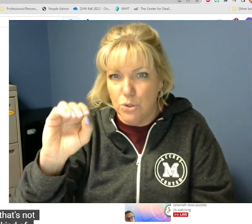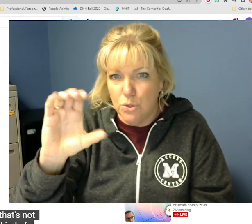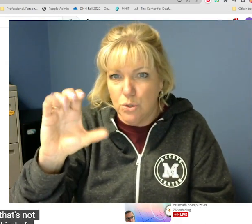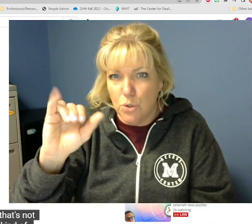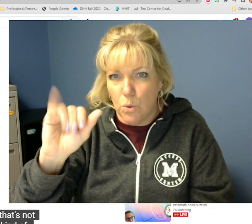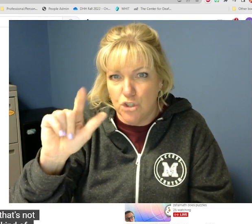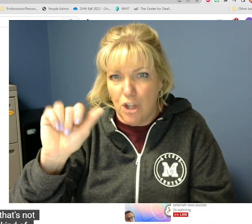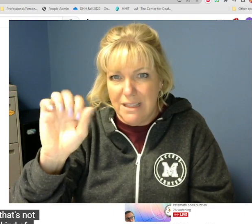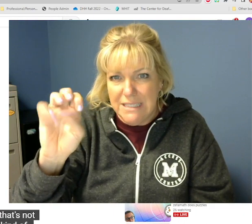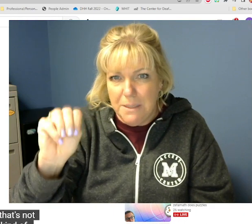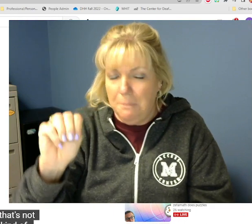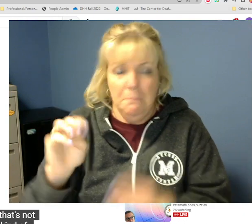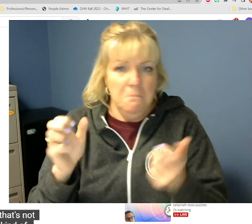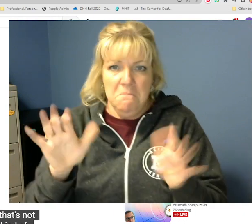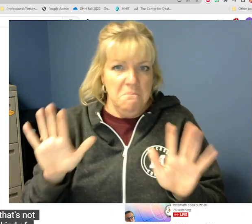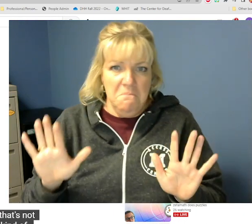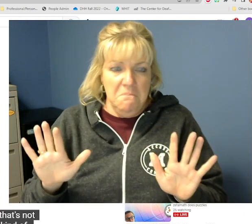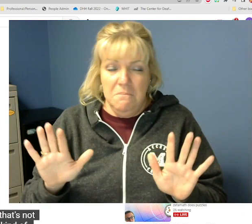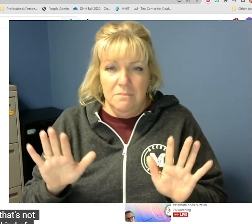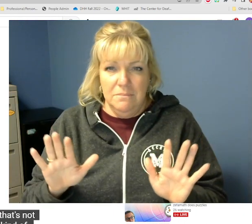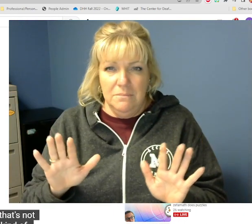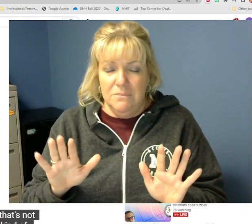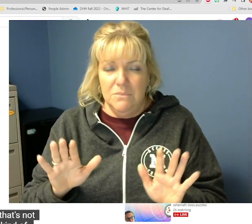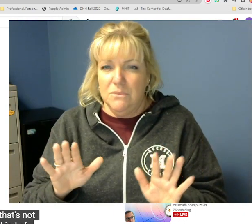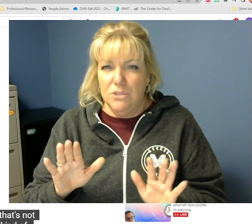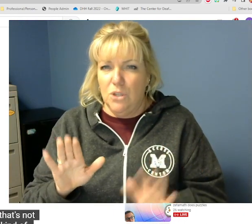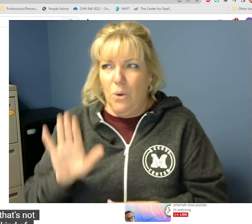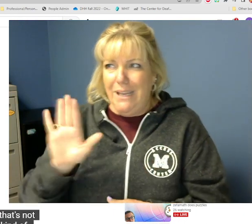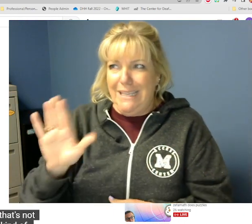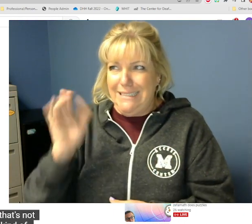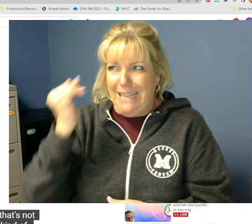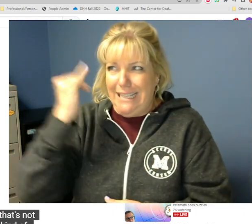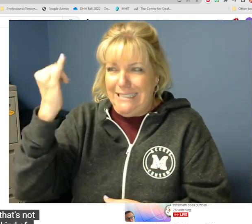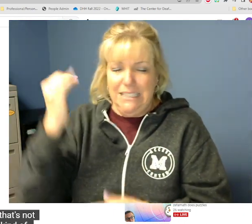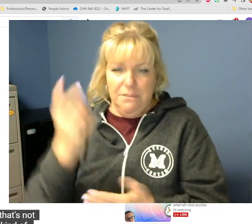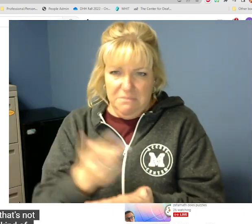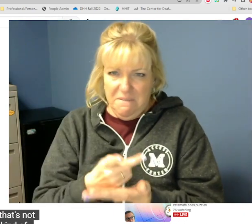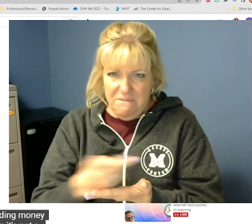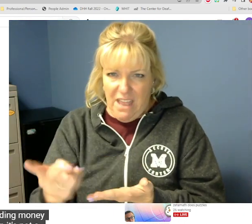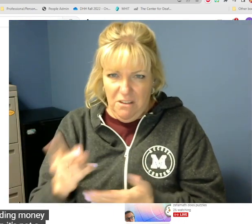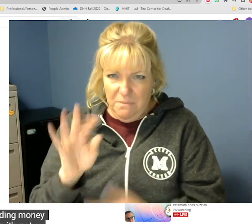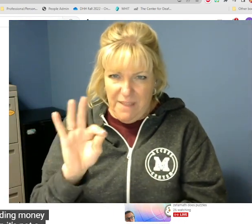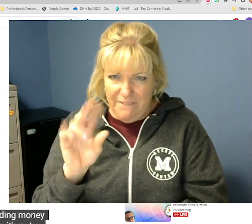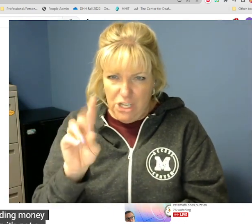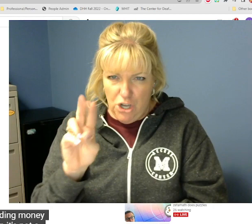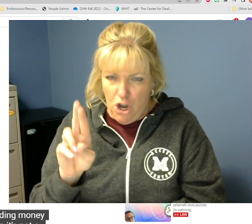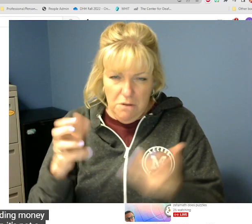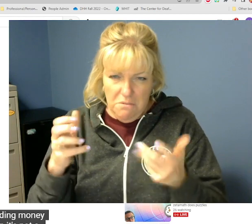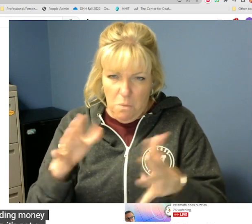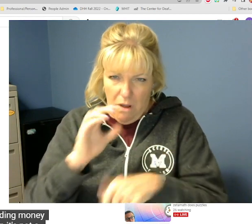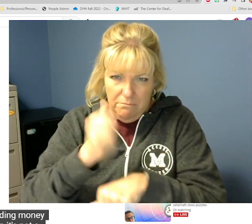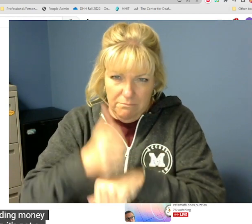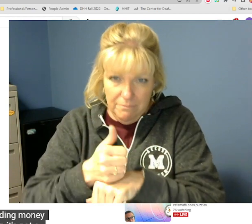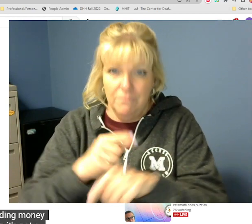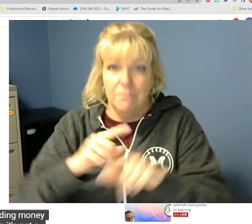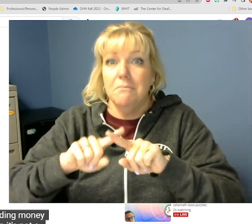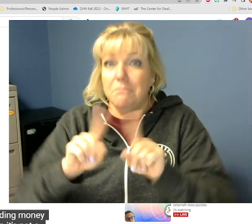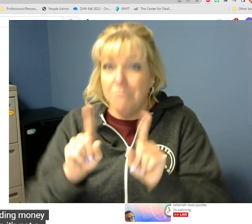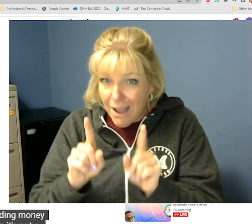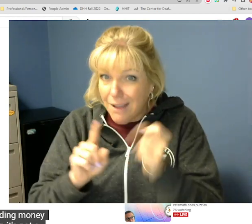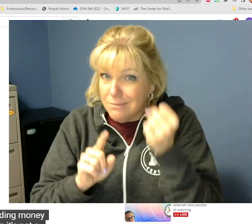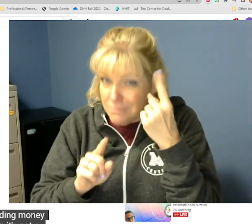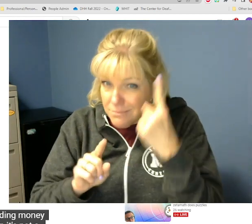so that's not really a possibility for Roosevelt to kind of implement. But that WPA, the